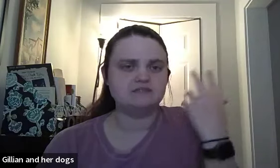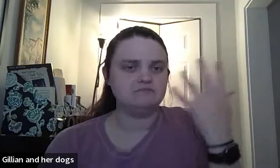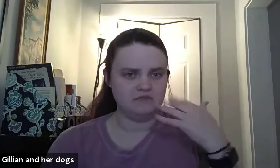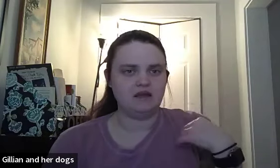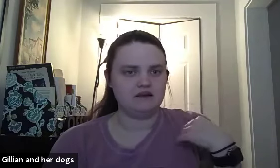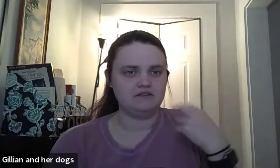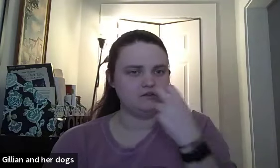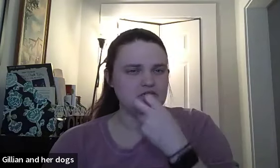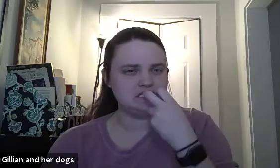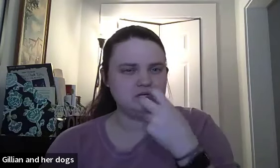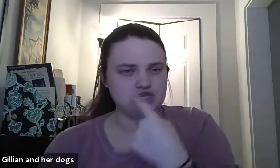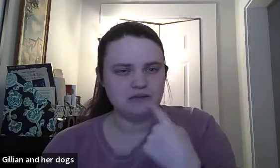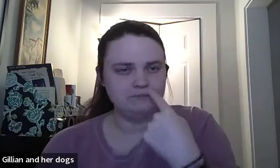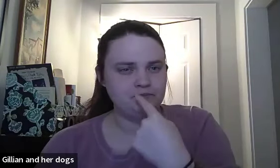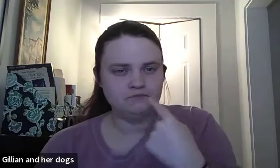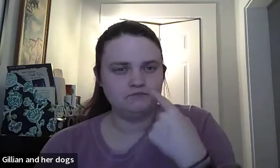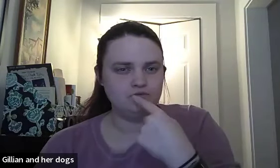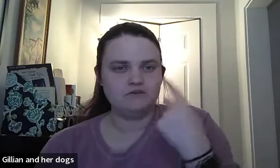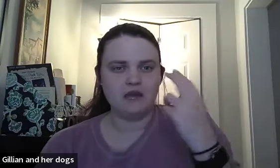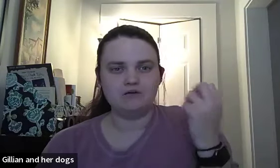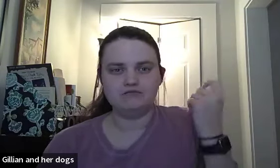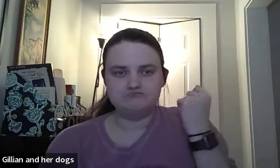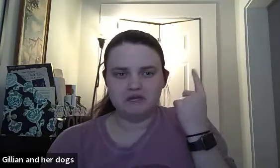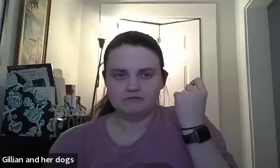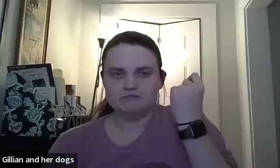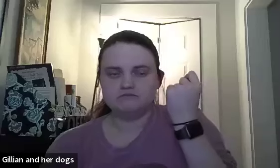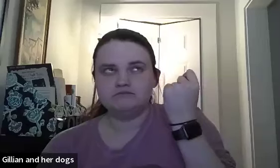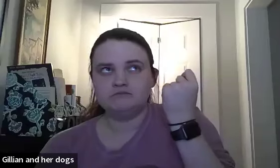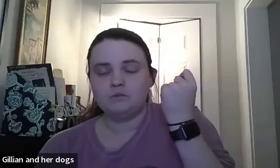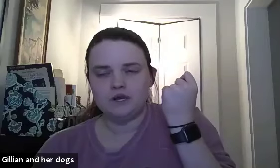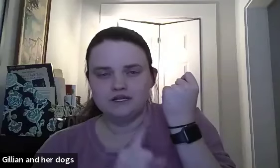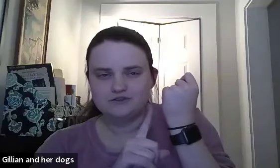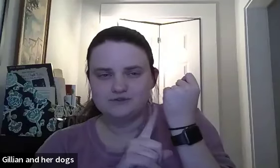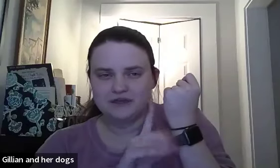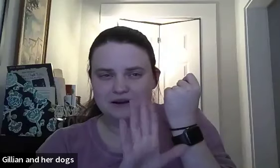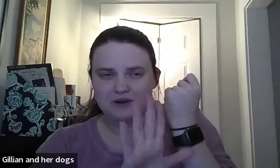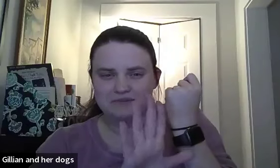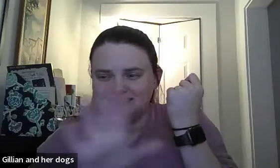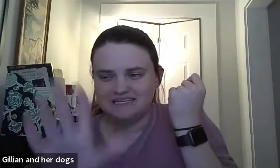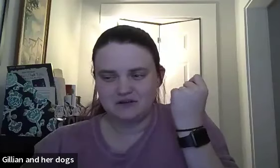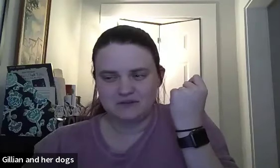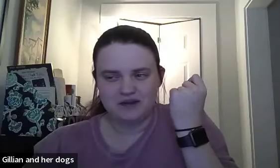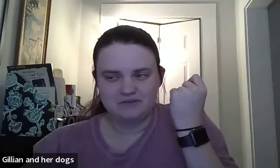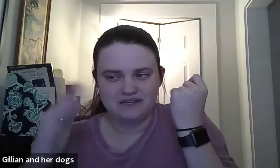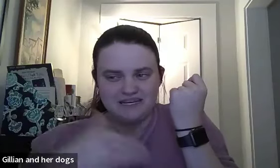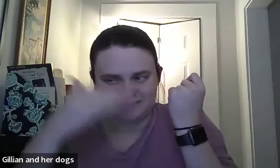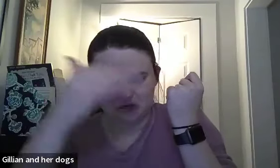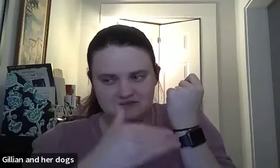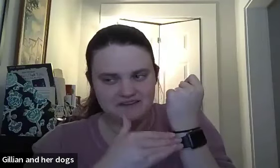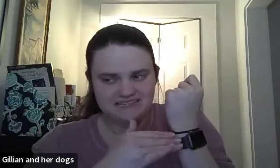movements, that kind of thing." They'll do like speech and then move their mouth. And we're going to do this one later. I promise. This is on the bottom of the next part of the list.